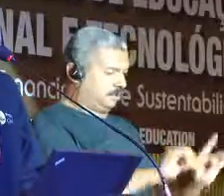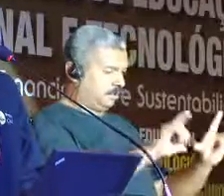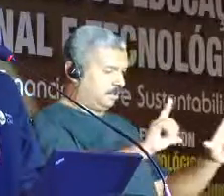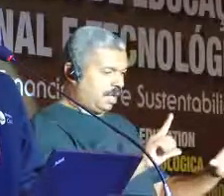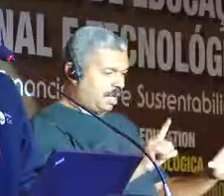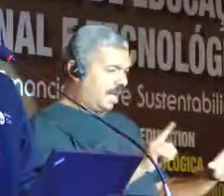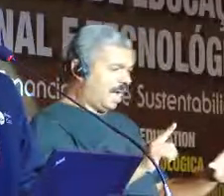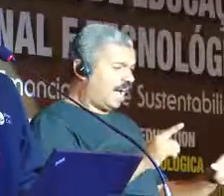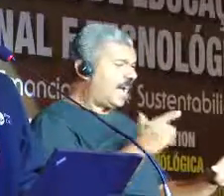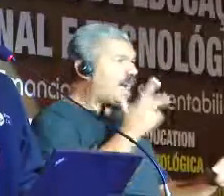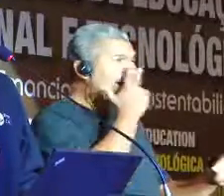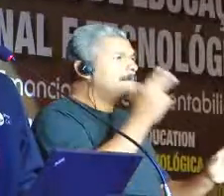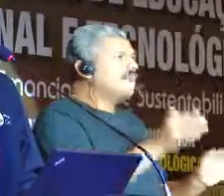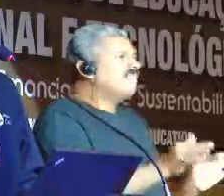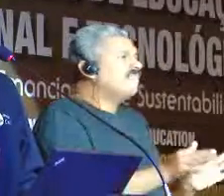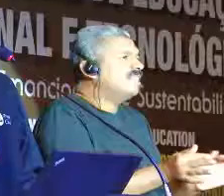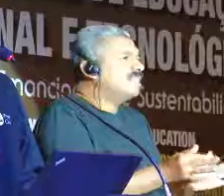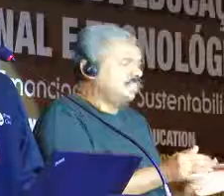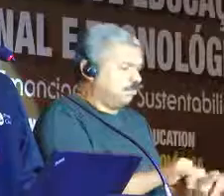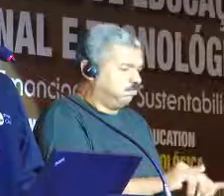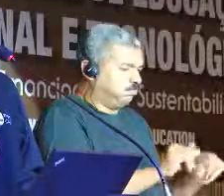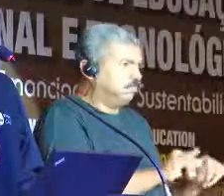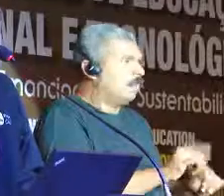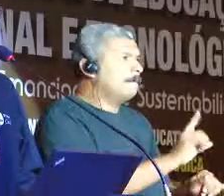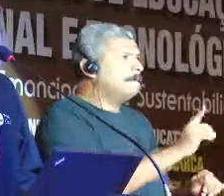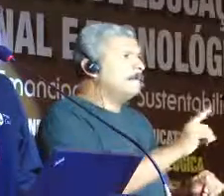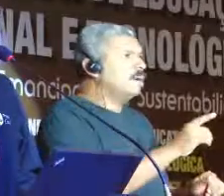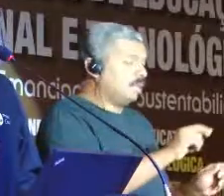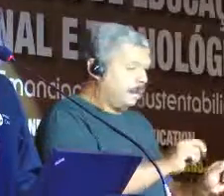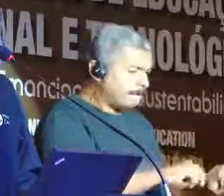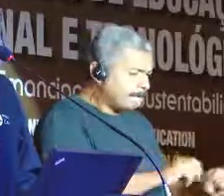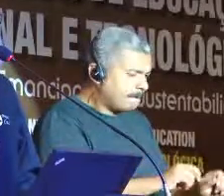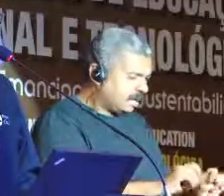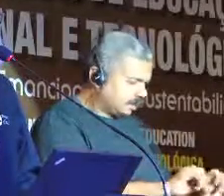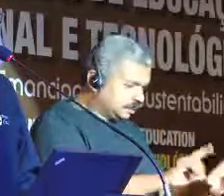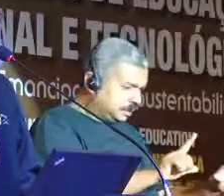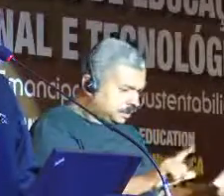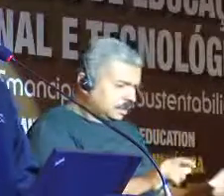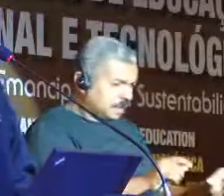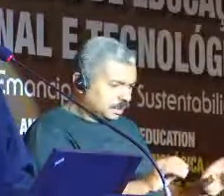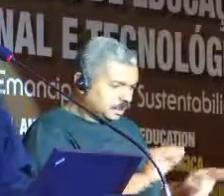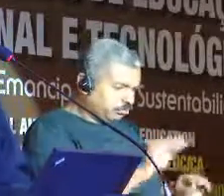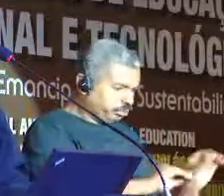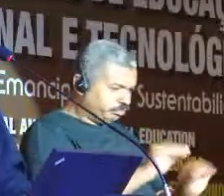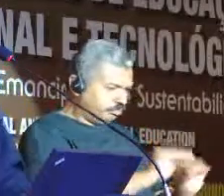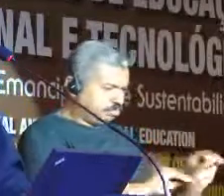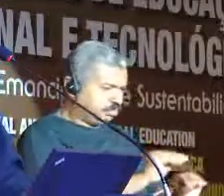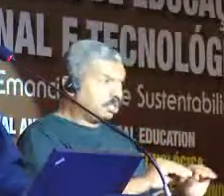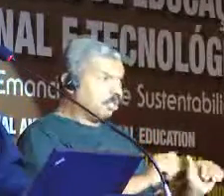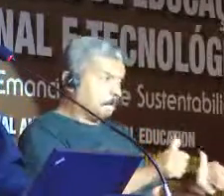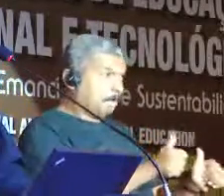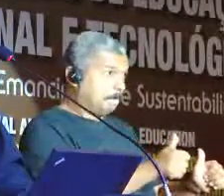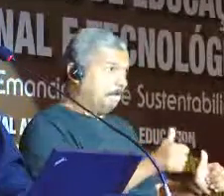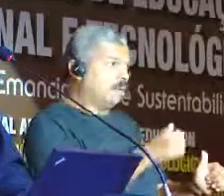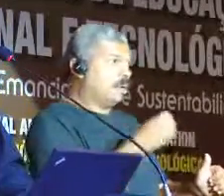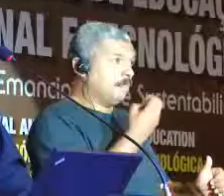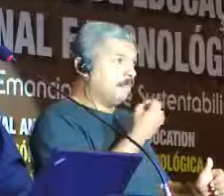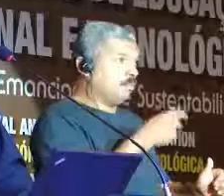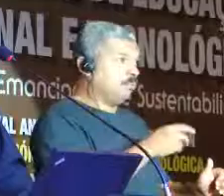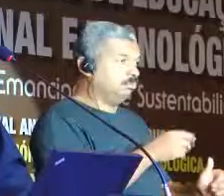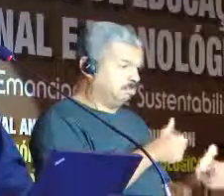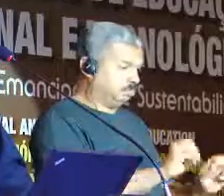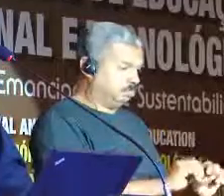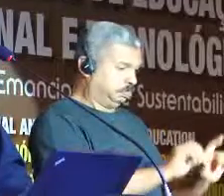complex, sophisticated systems that can do anything that modern-day computer systems need to